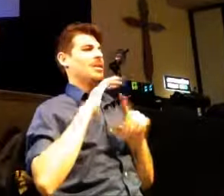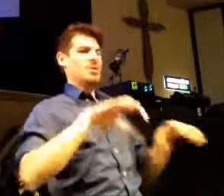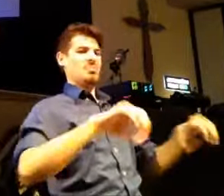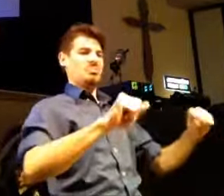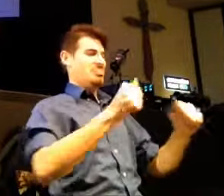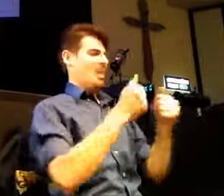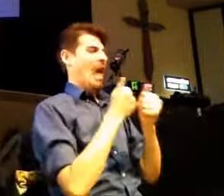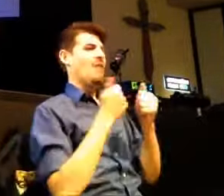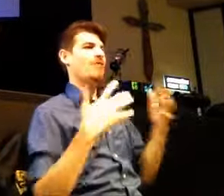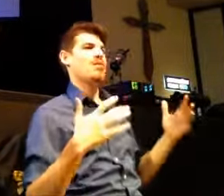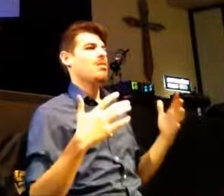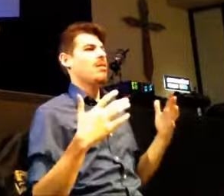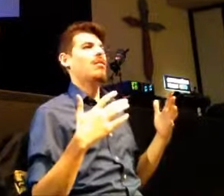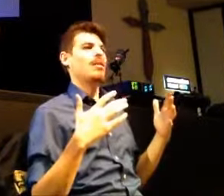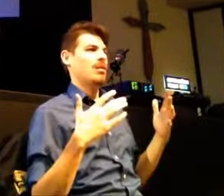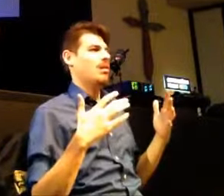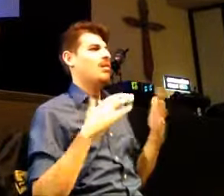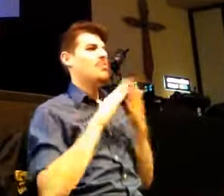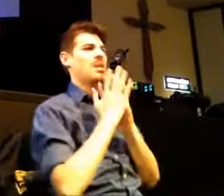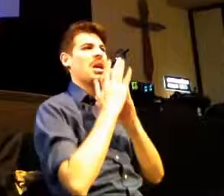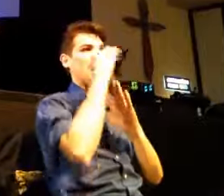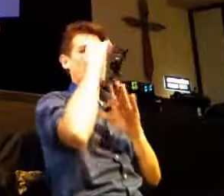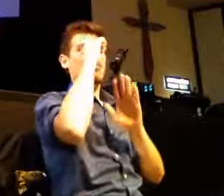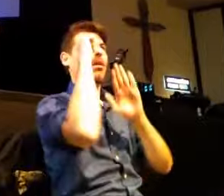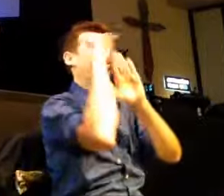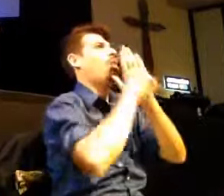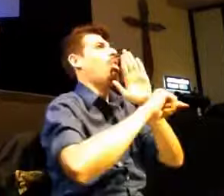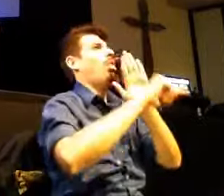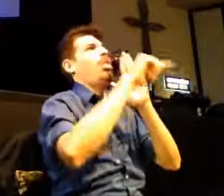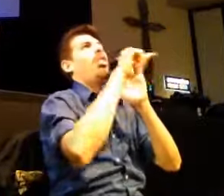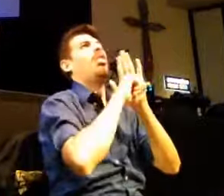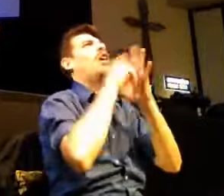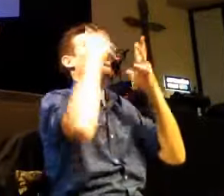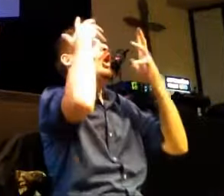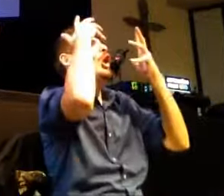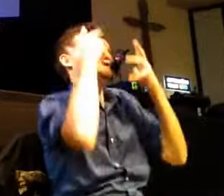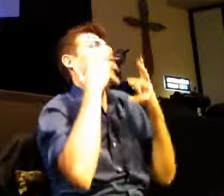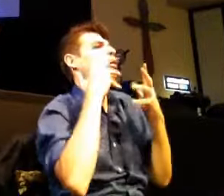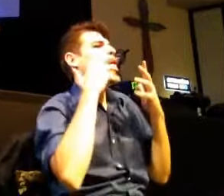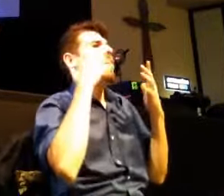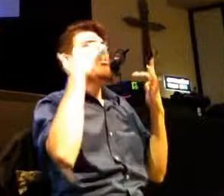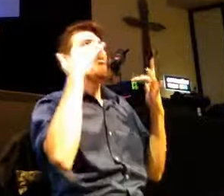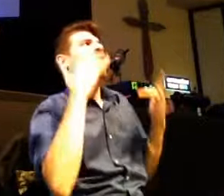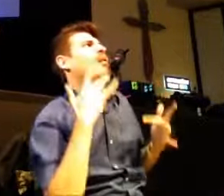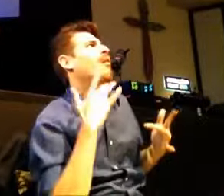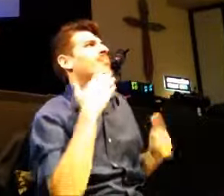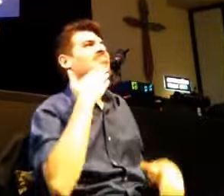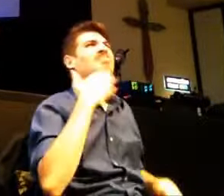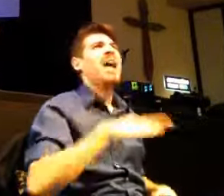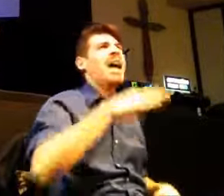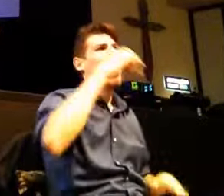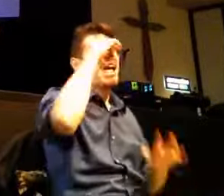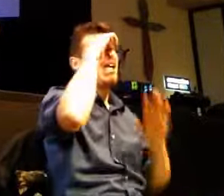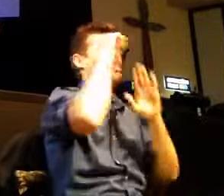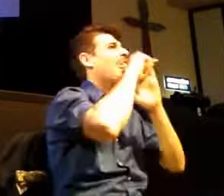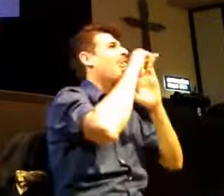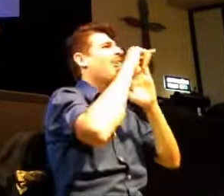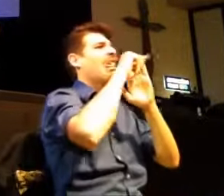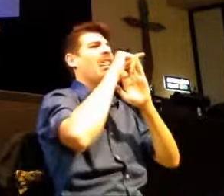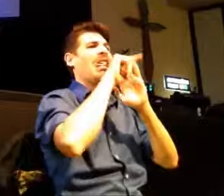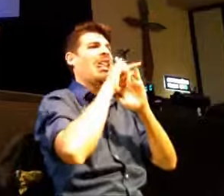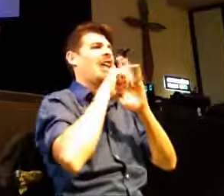of gloom and doom that's just kind of generic but pervasive, and it spills over to everything in our lives.